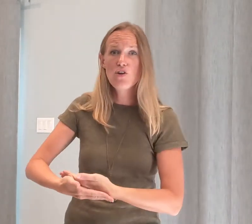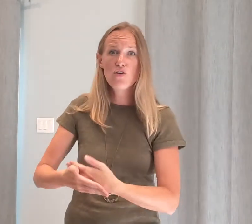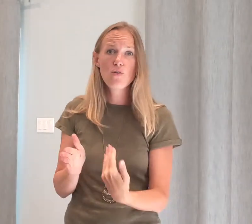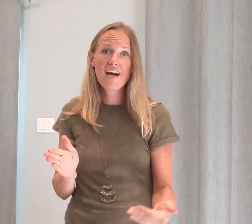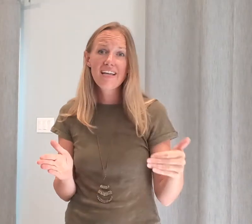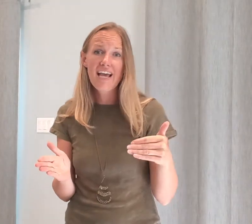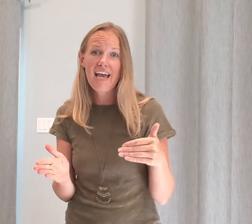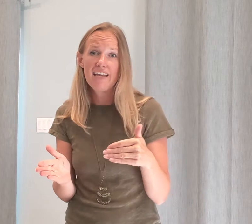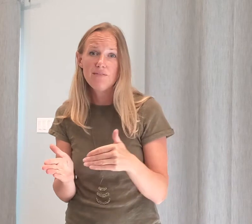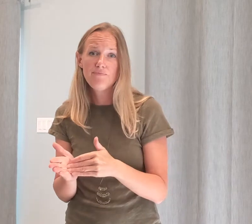new again,